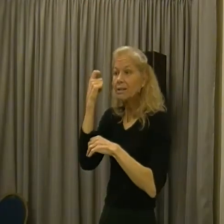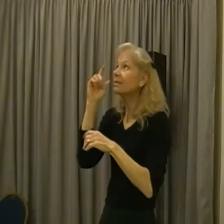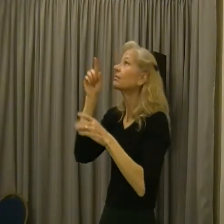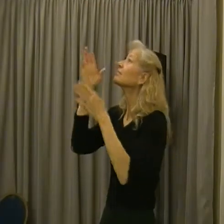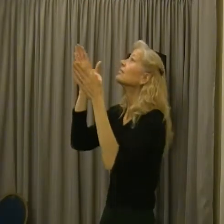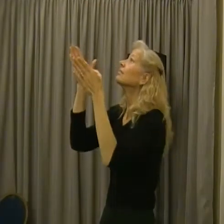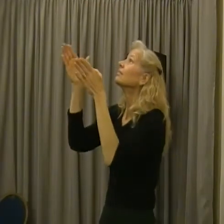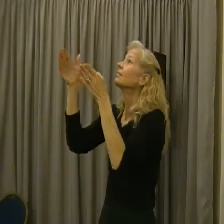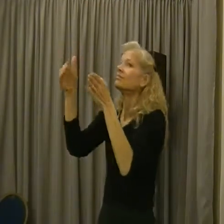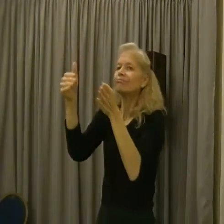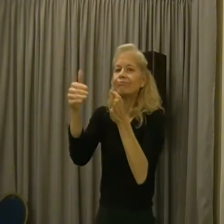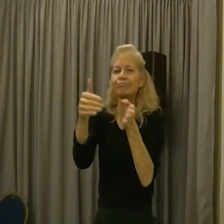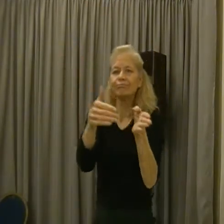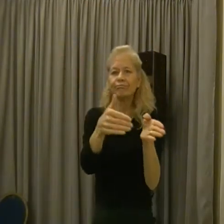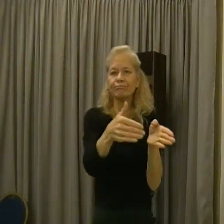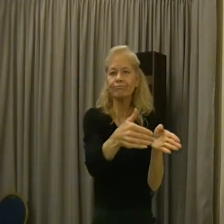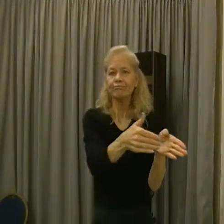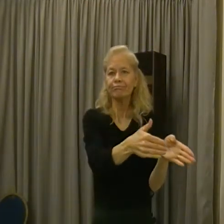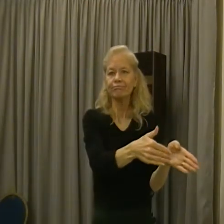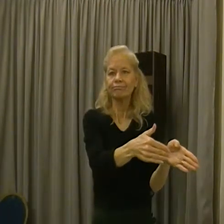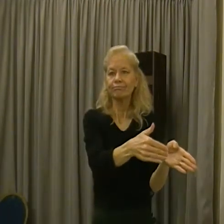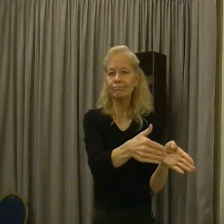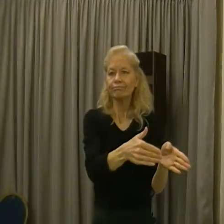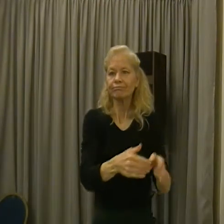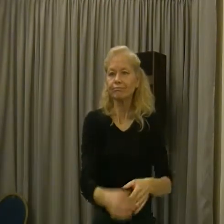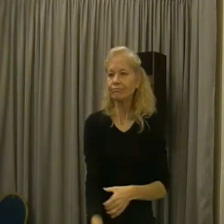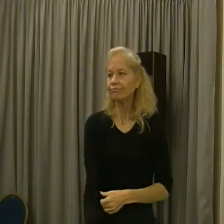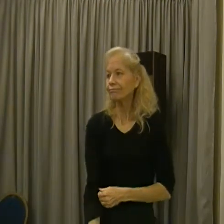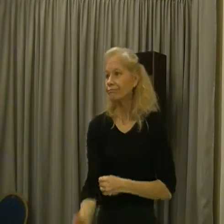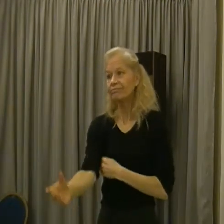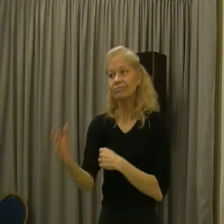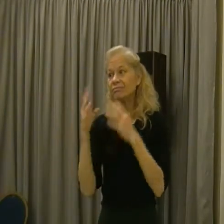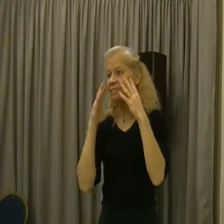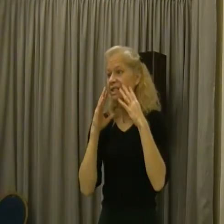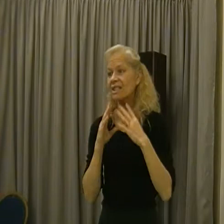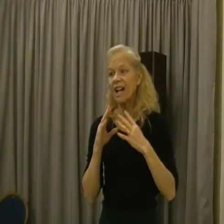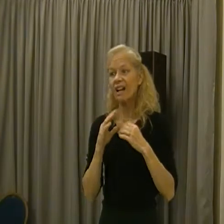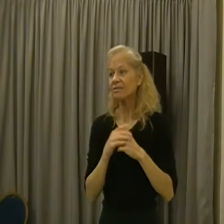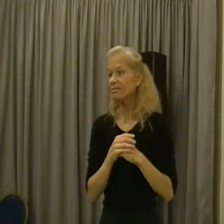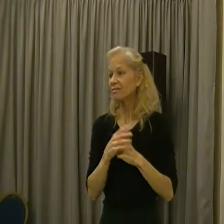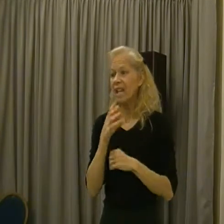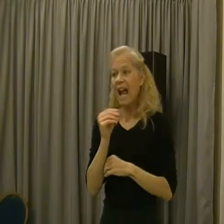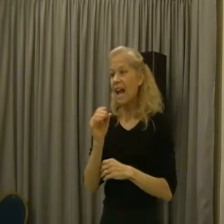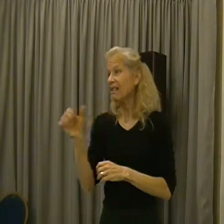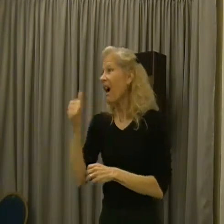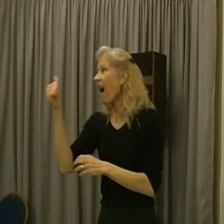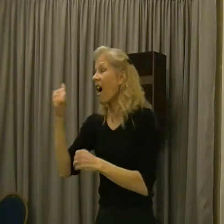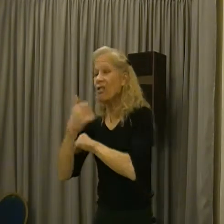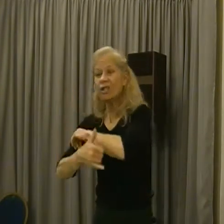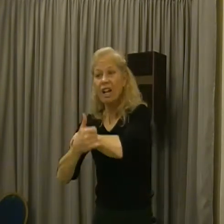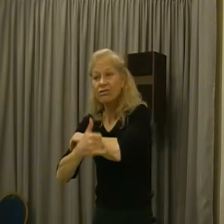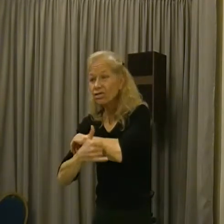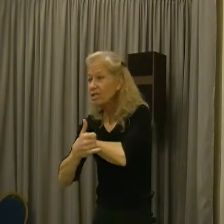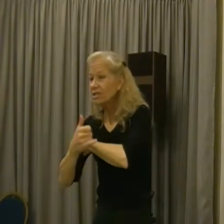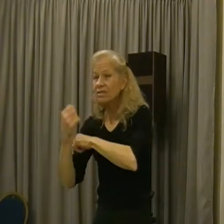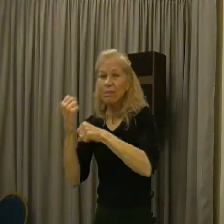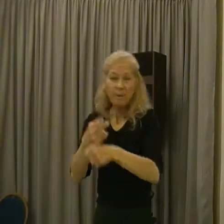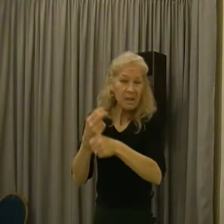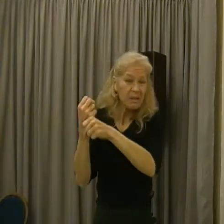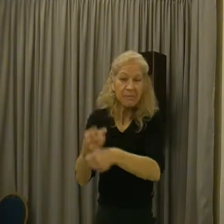And Israel became the rest. What a sad thing. Why? Because Solomon got his eyes off of God. By the way, he wrote